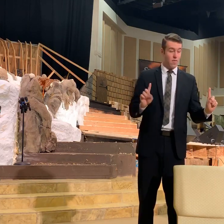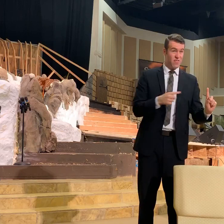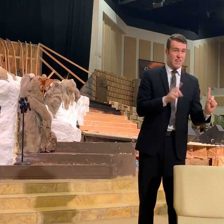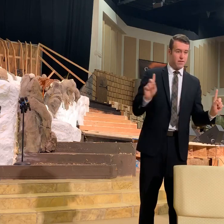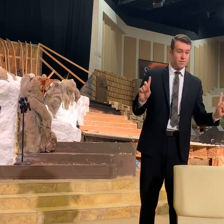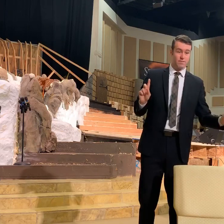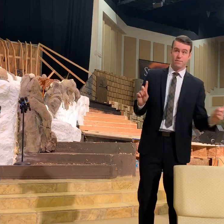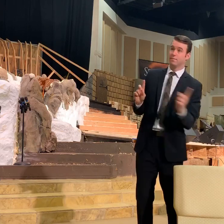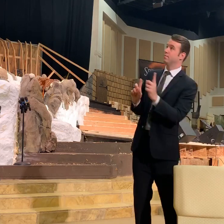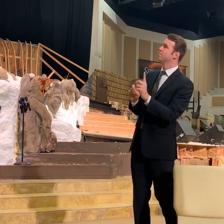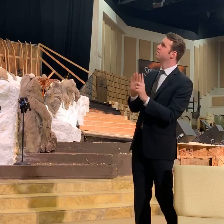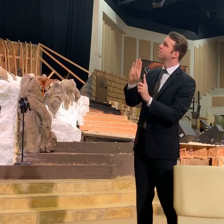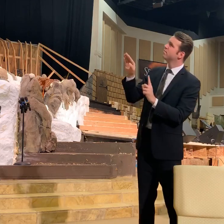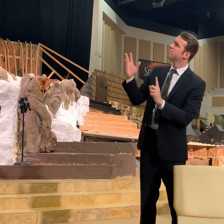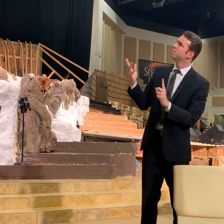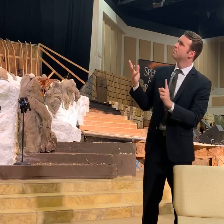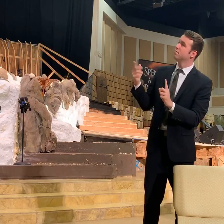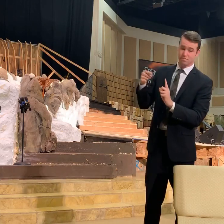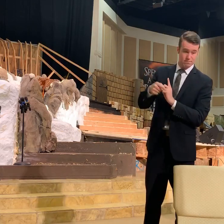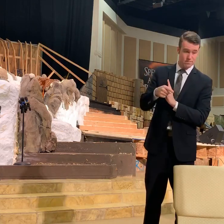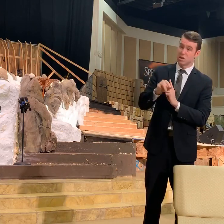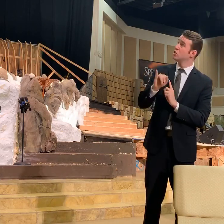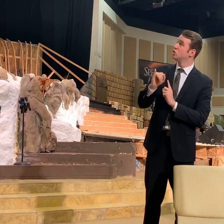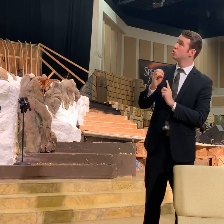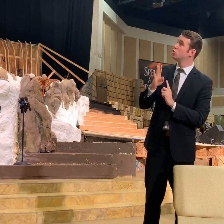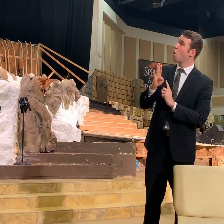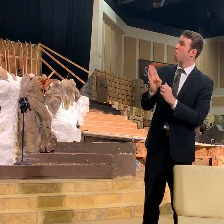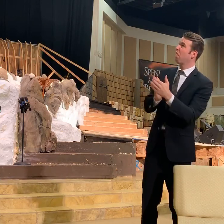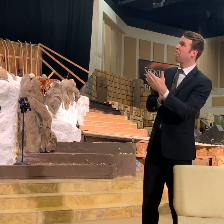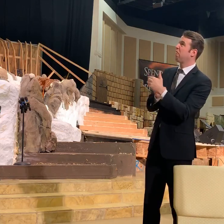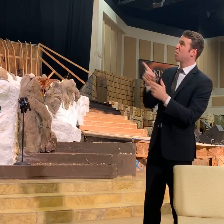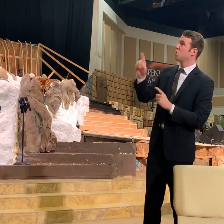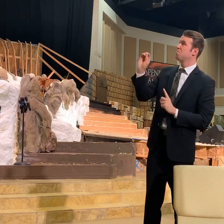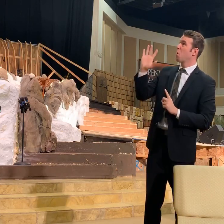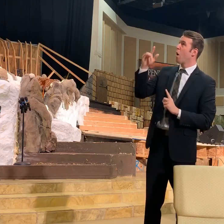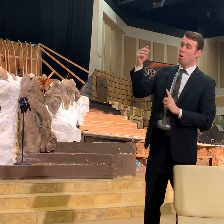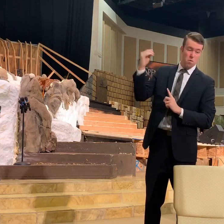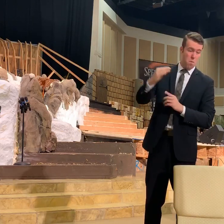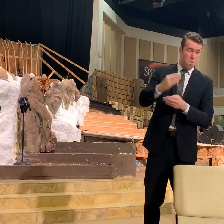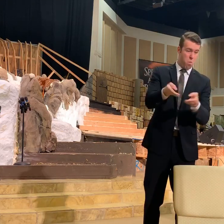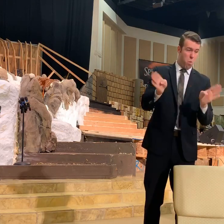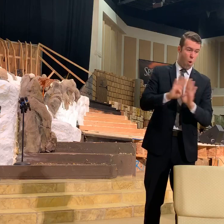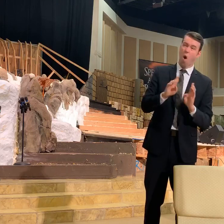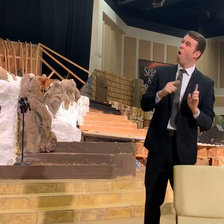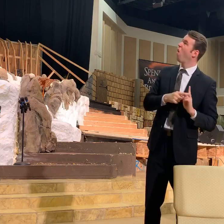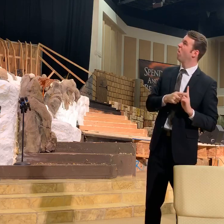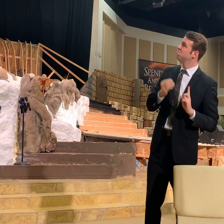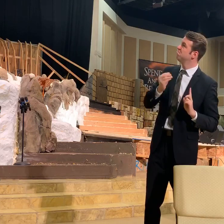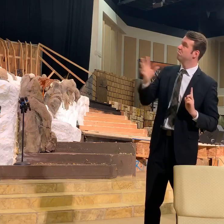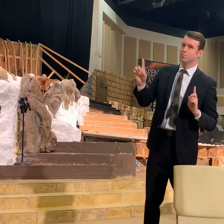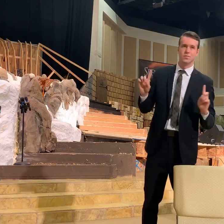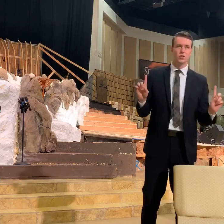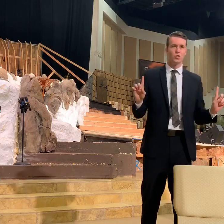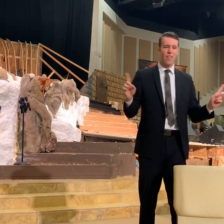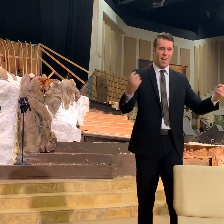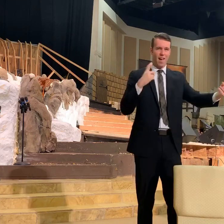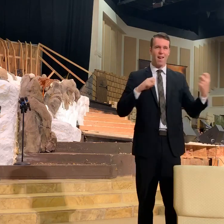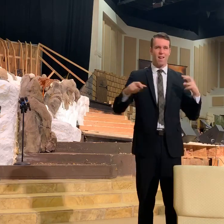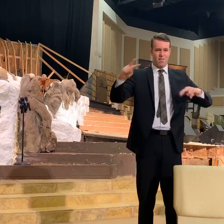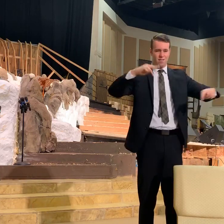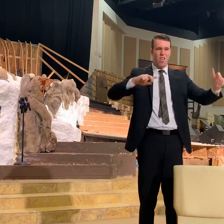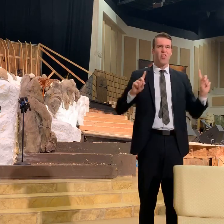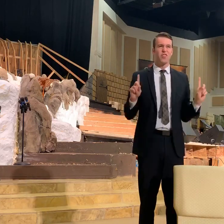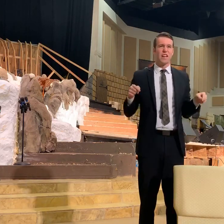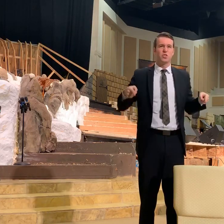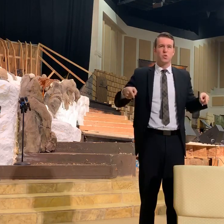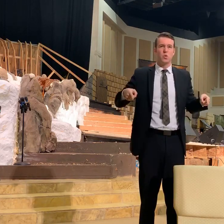said, the only reason He hasn't betrayed you is because you've got a wall around Him. And so evidently,